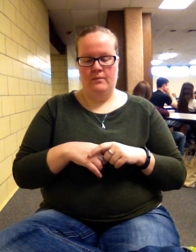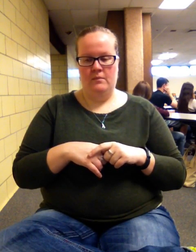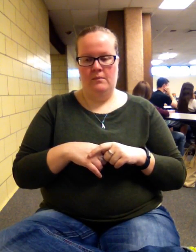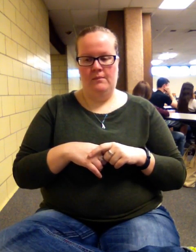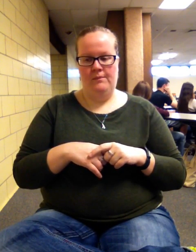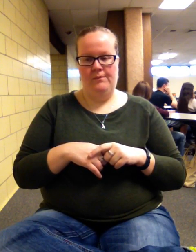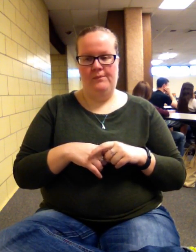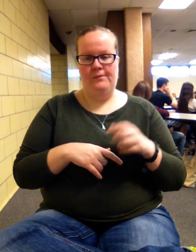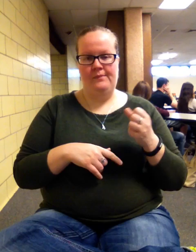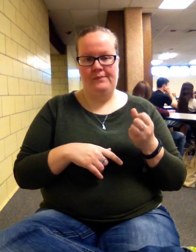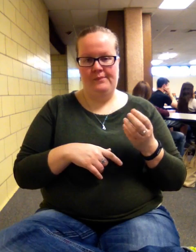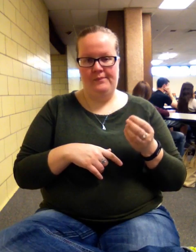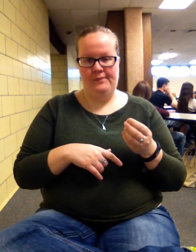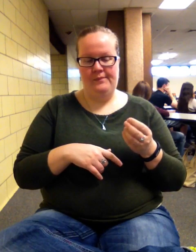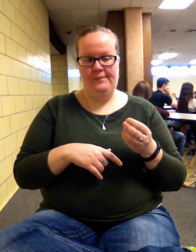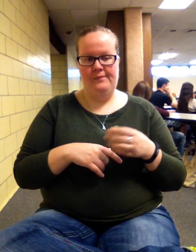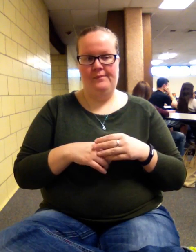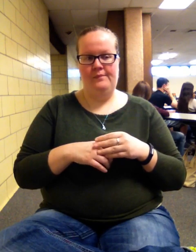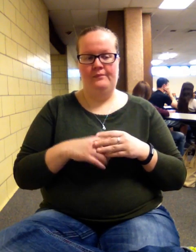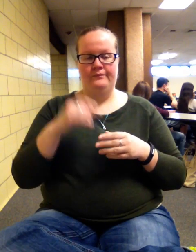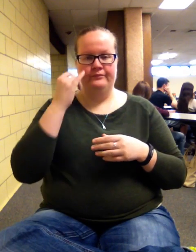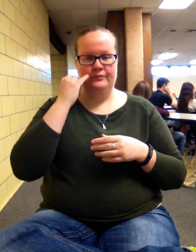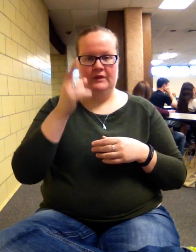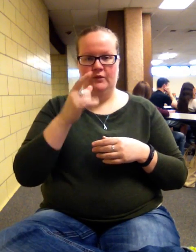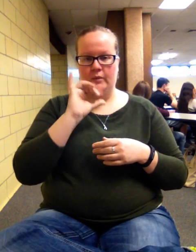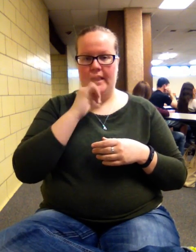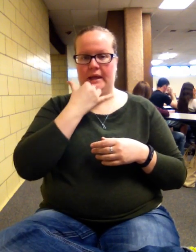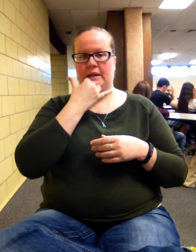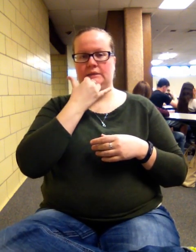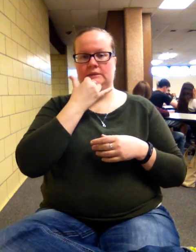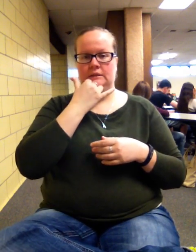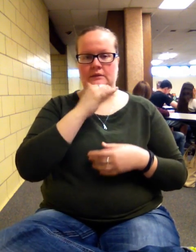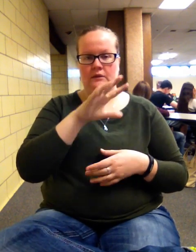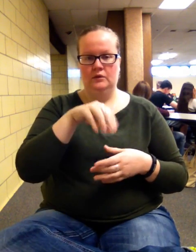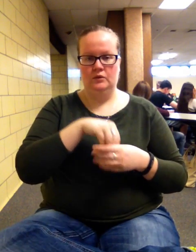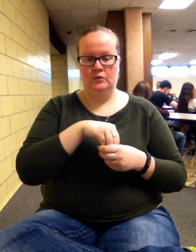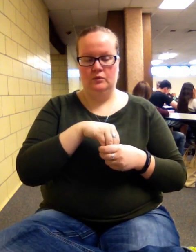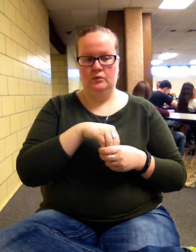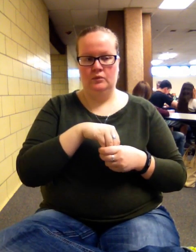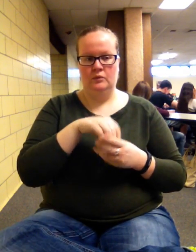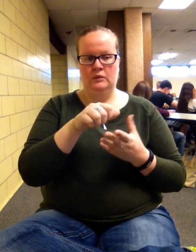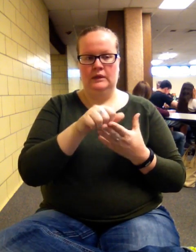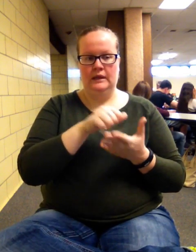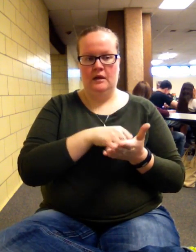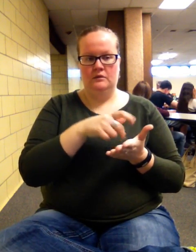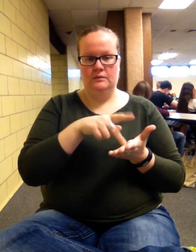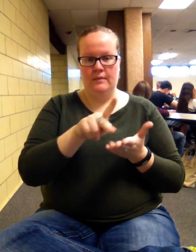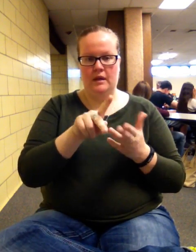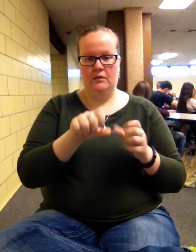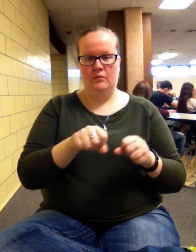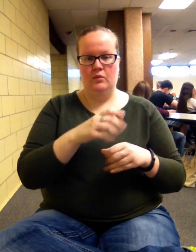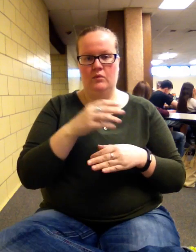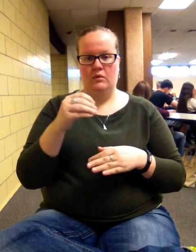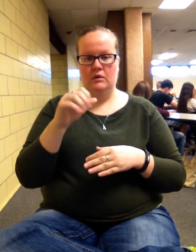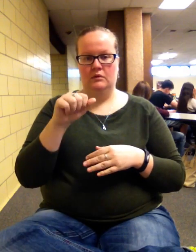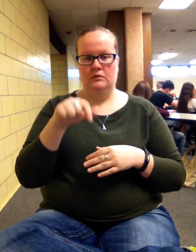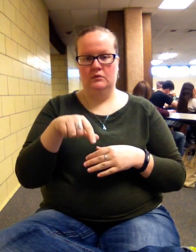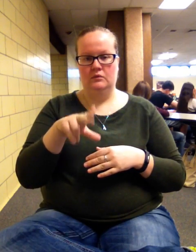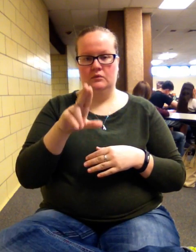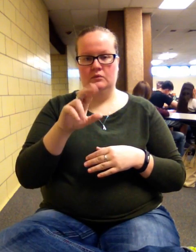So if you accidentally include accounts payable and accruals, then that will mess things up